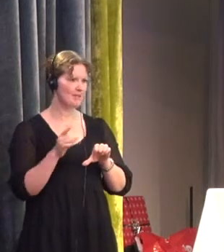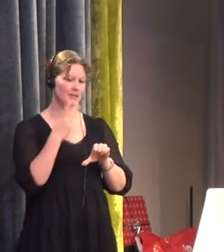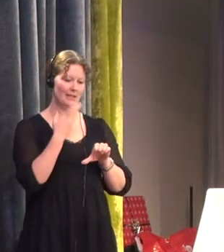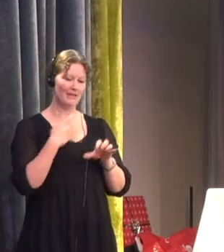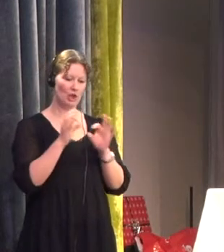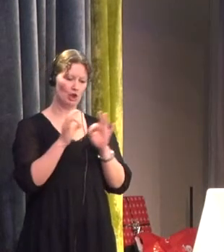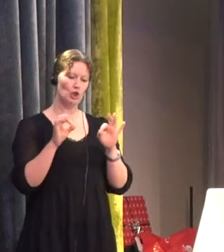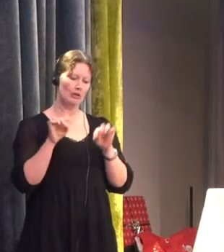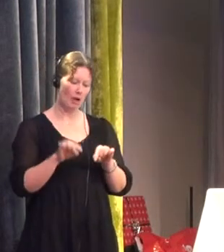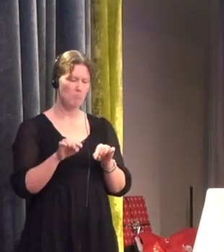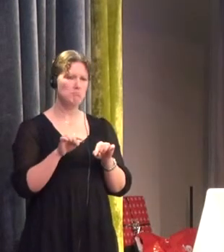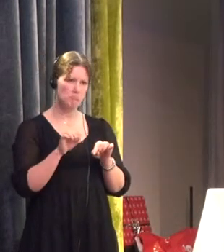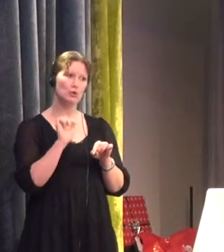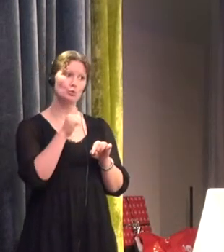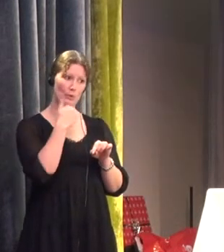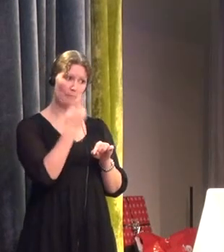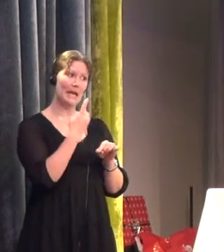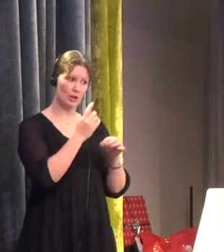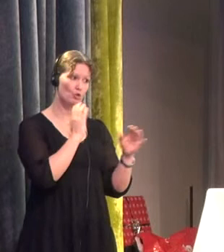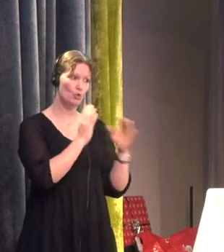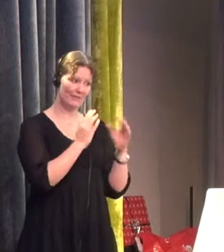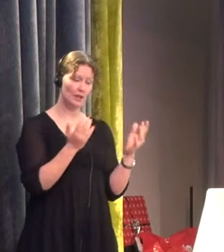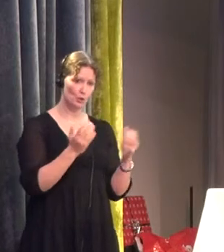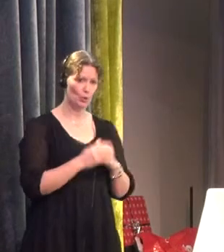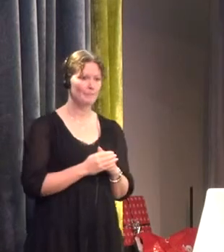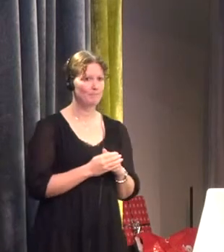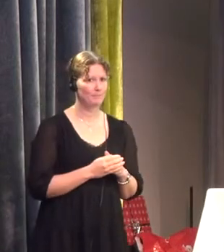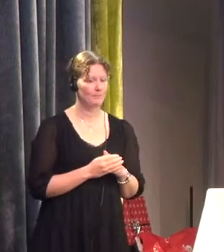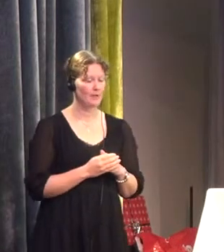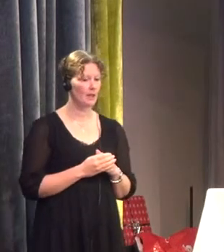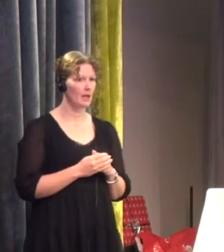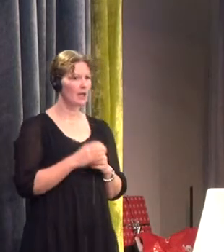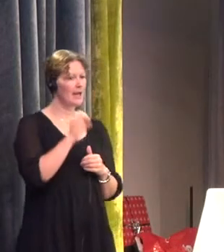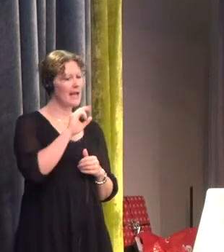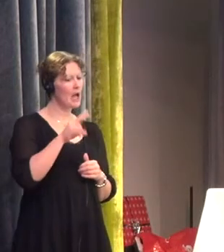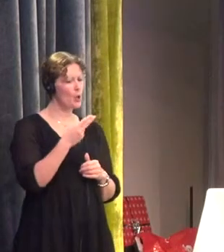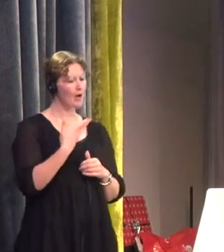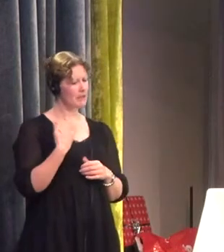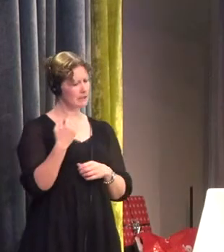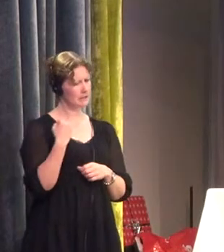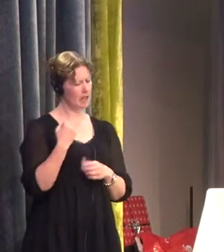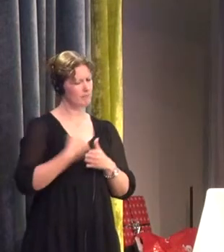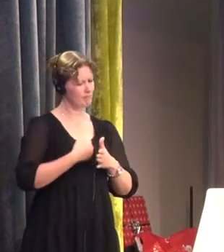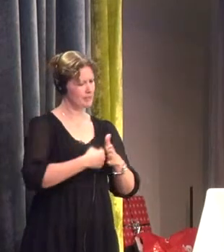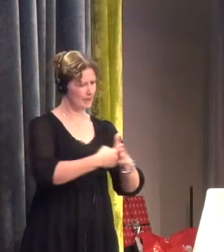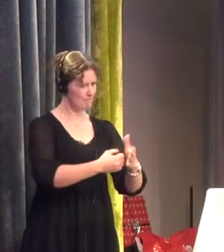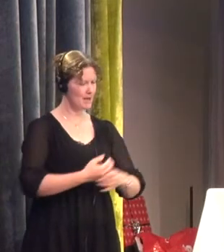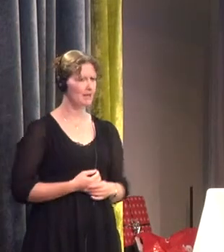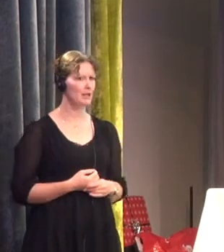Union specifically was moving for a non-discrimination only treaty. Many of the developing countries were moving